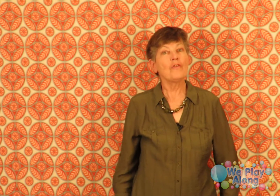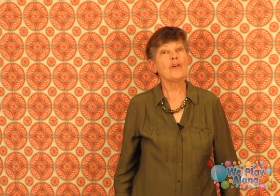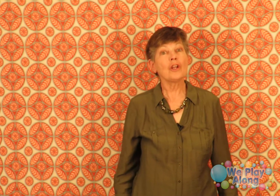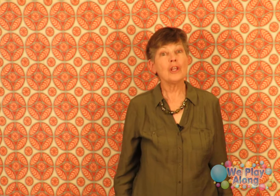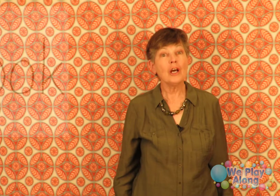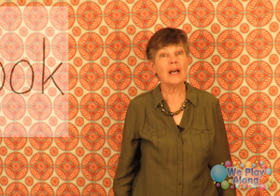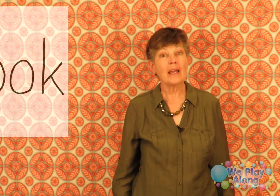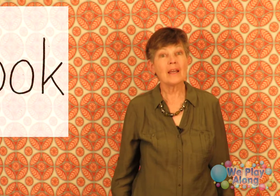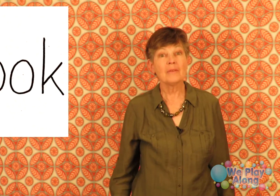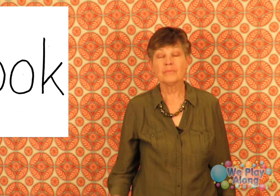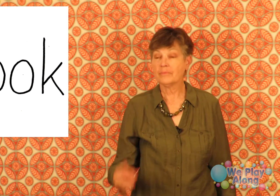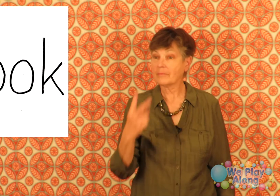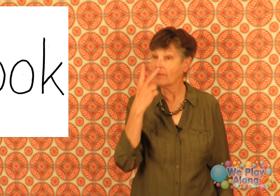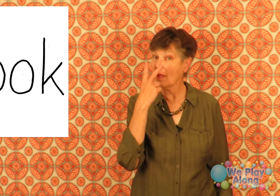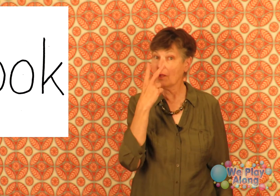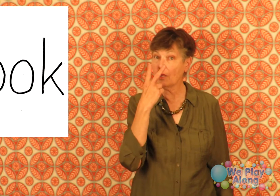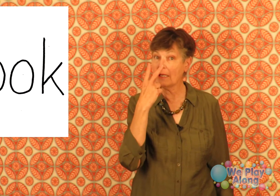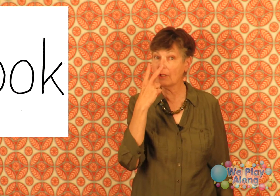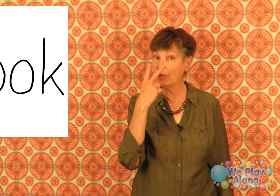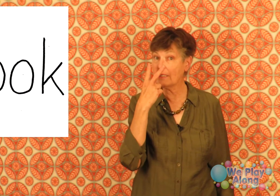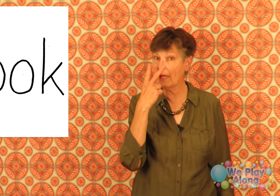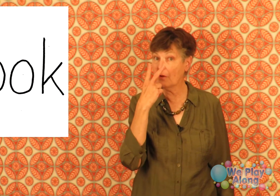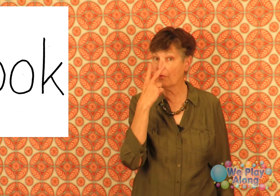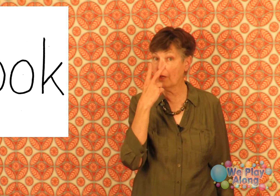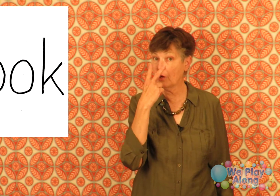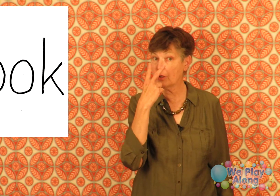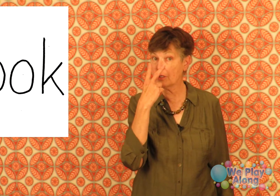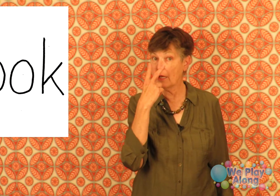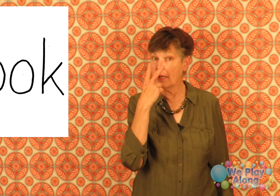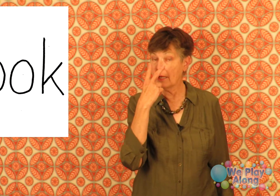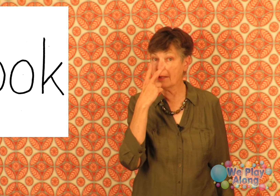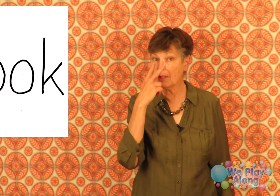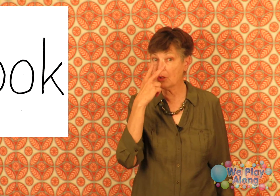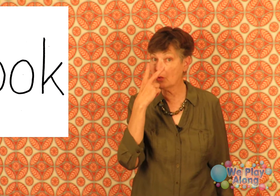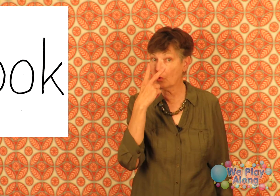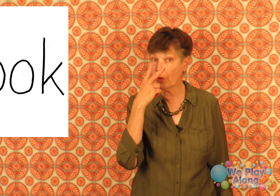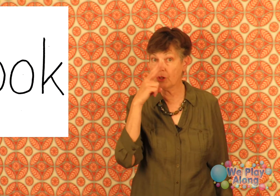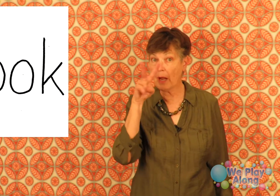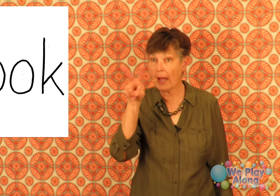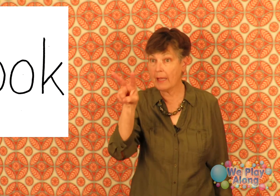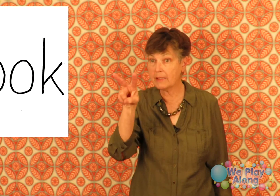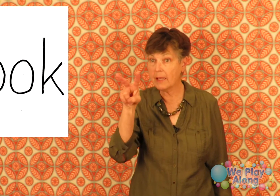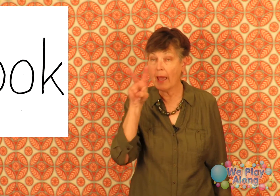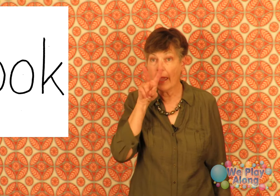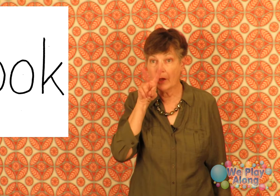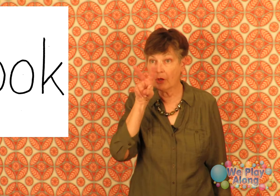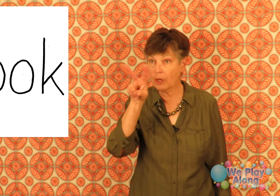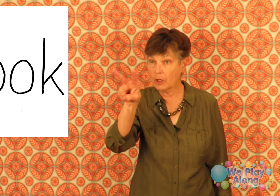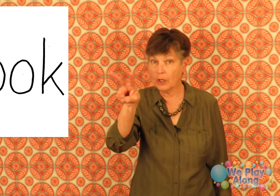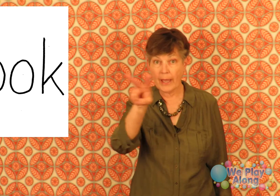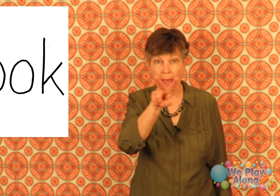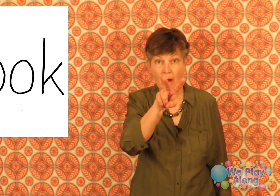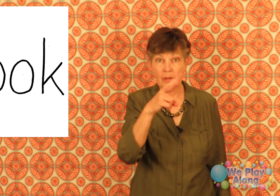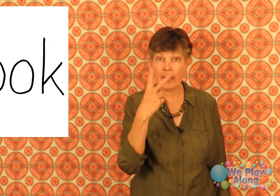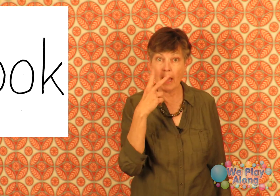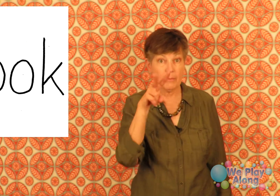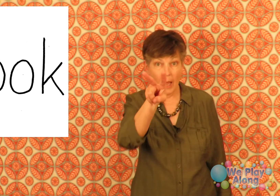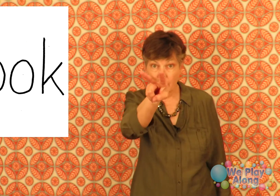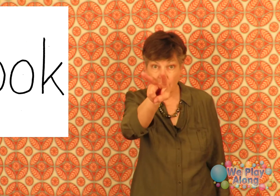For look, you can take your fingers like this toward your eyes, and you're going to look out. Like I'm looking